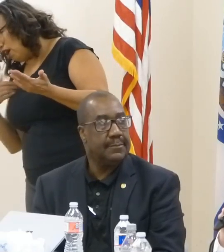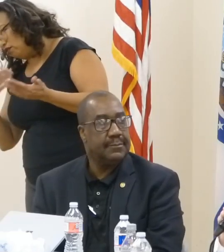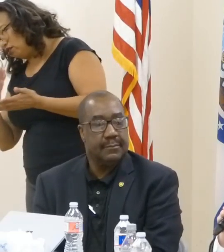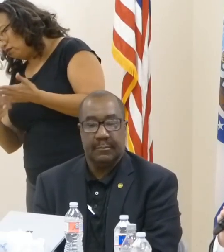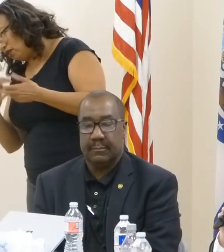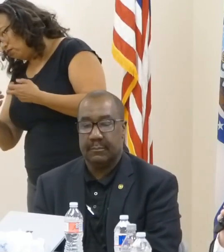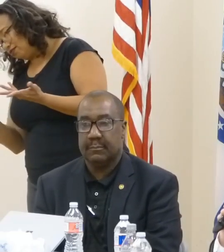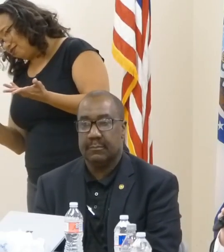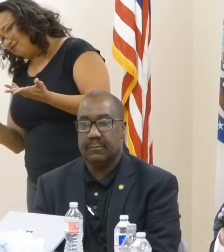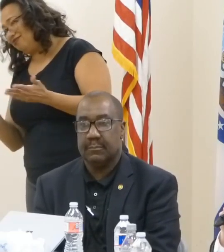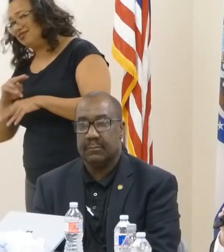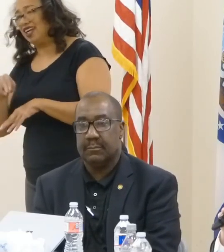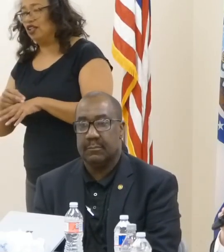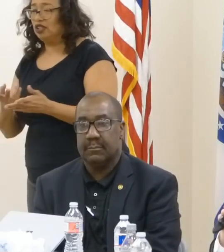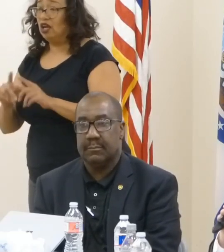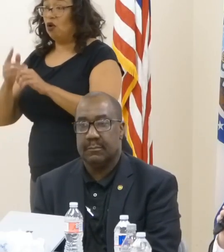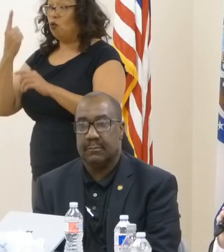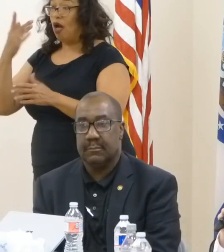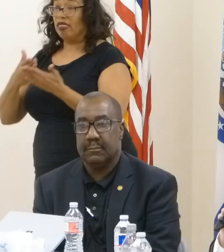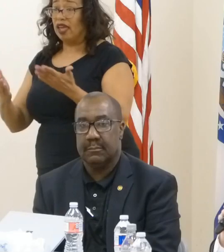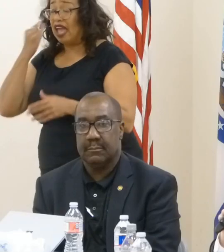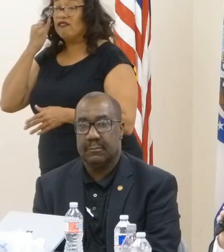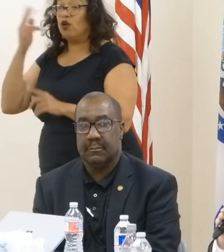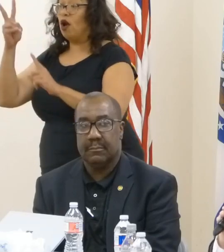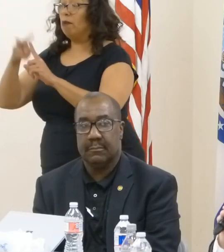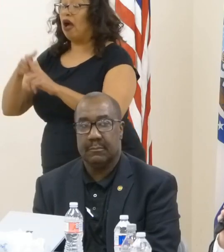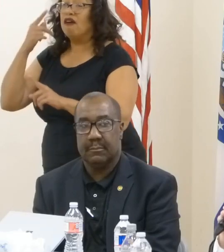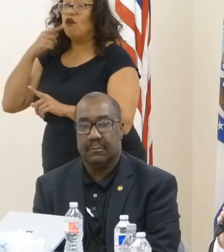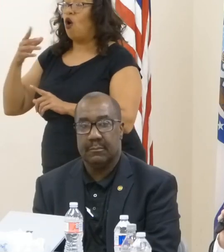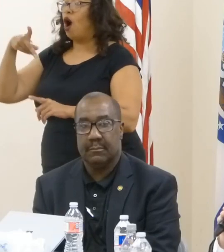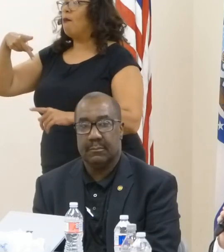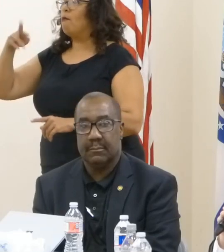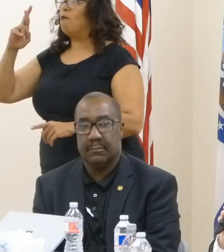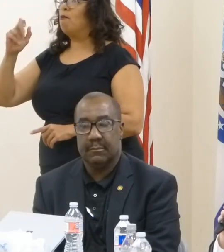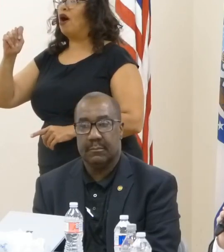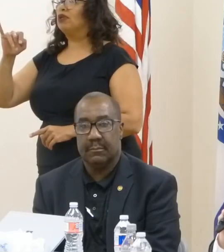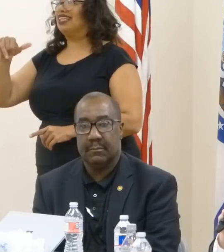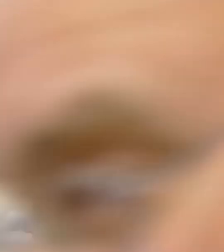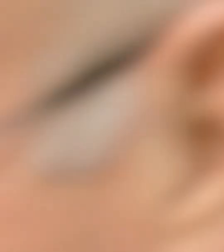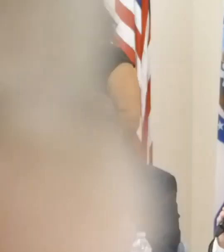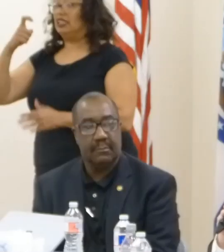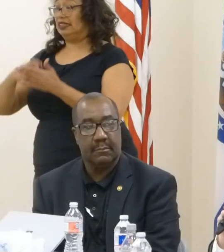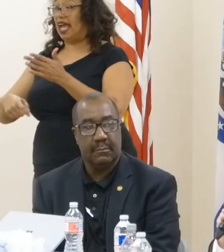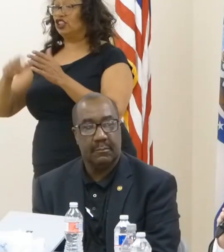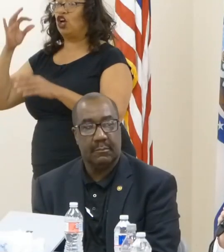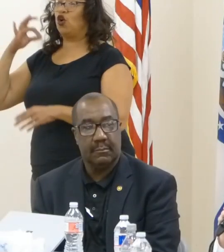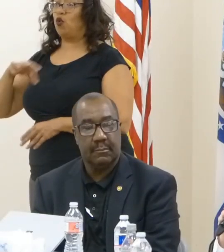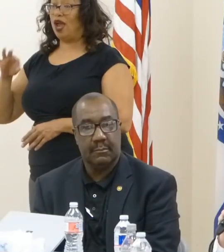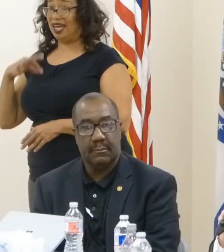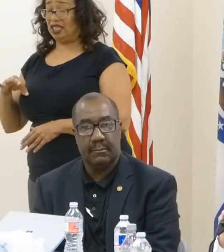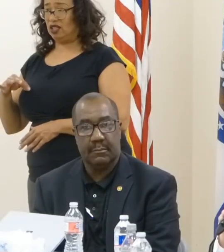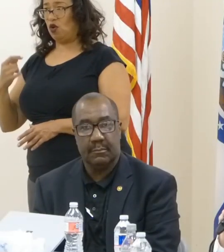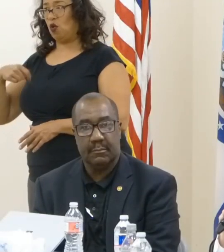errors. One of those, if you've applied for a property tax credit, we're running a little bit behind on property tax credit refunds,